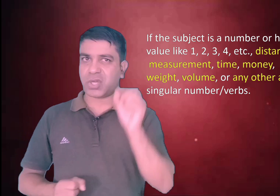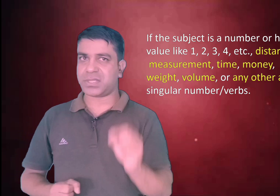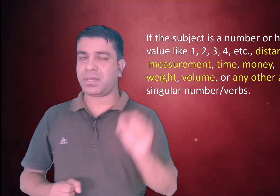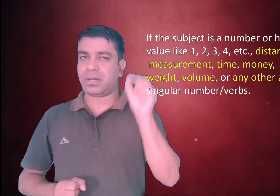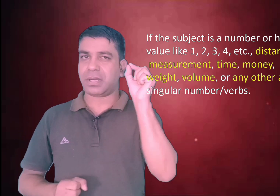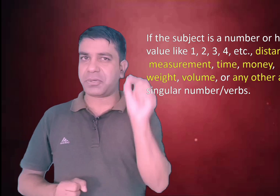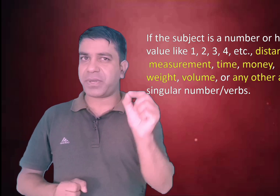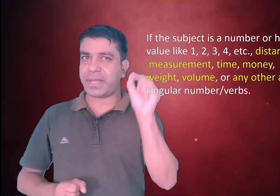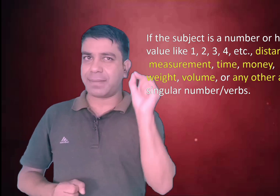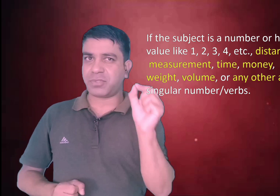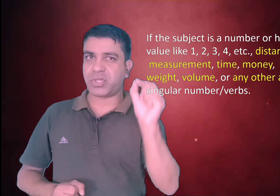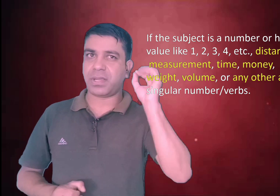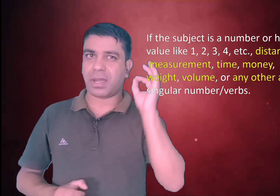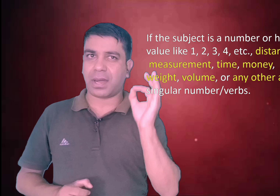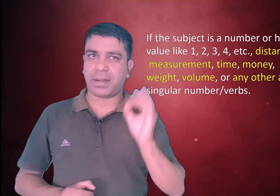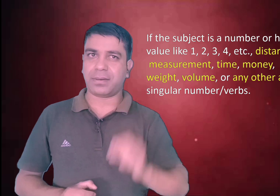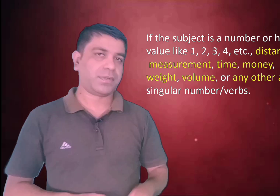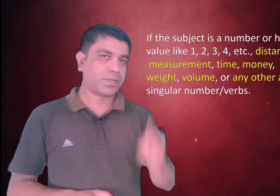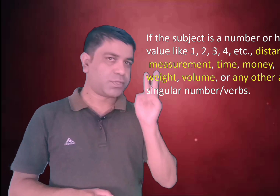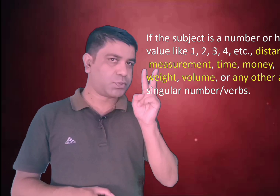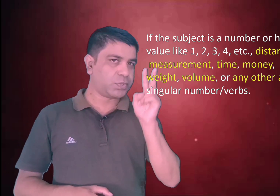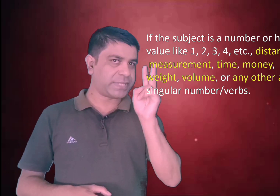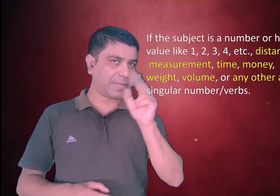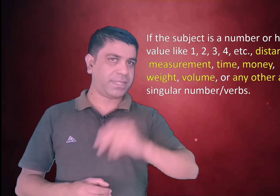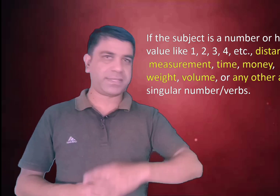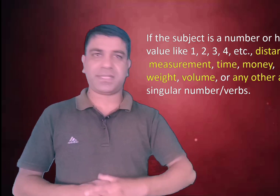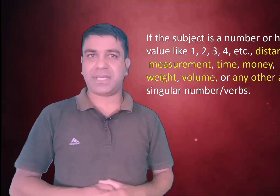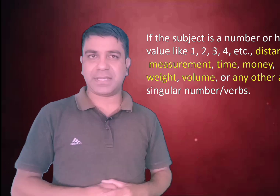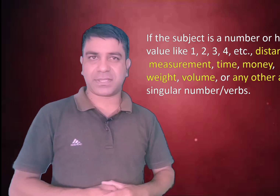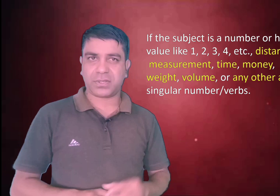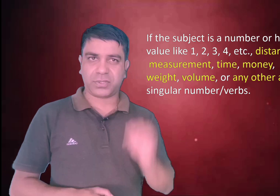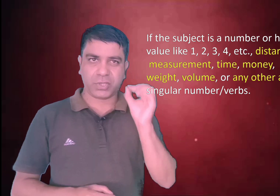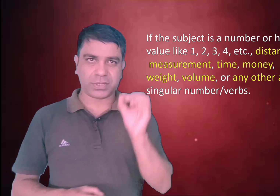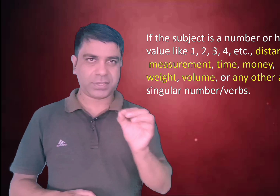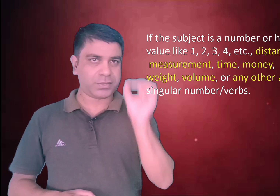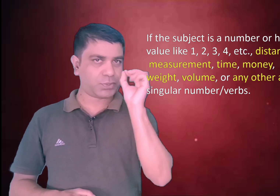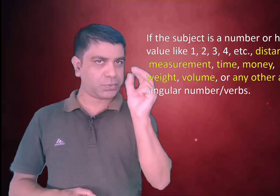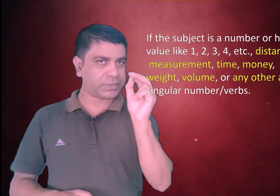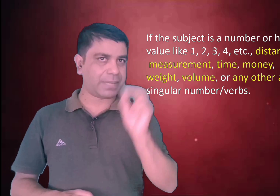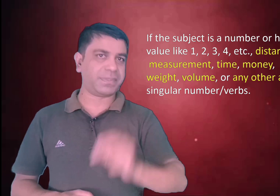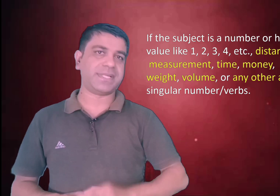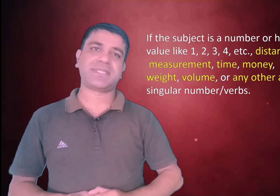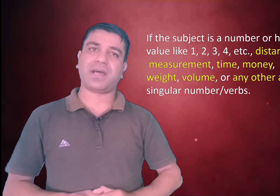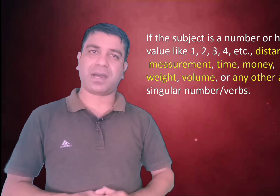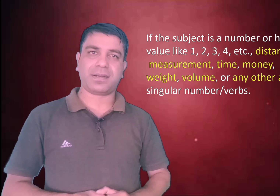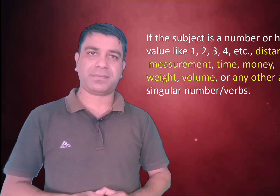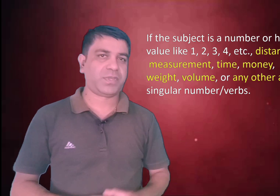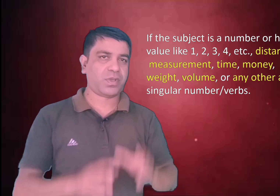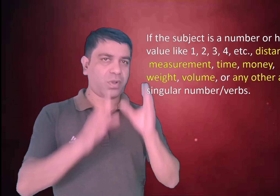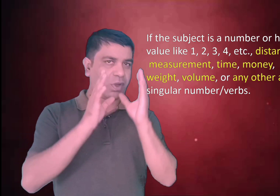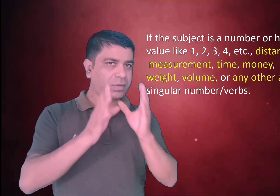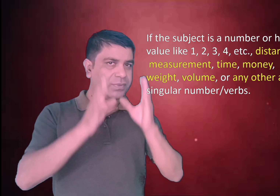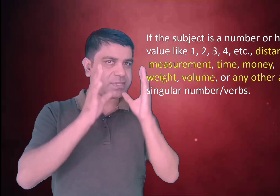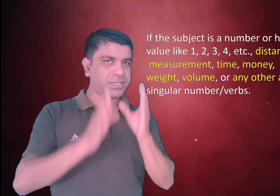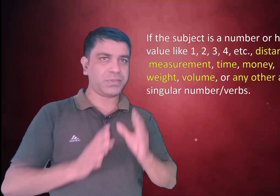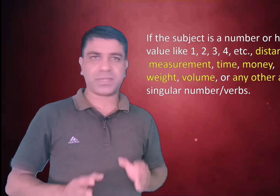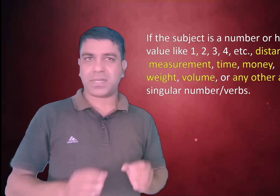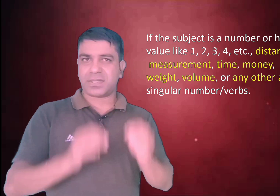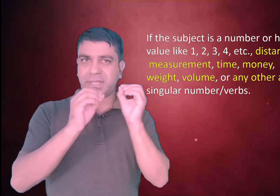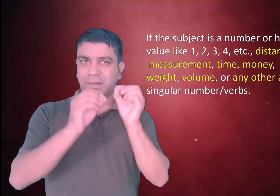not 100 mg are. 2 tablets is, not 2 tablets are. Always use